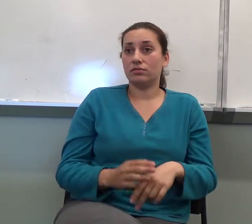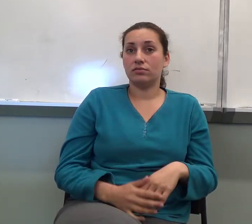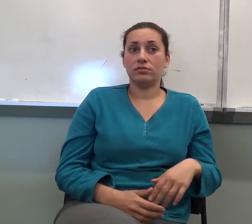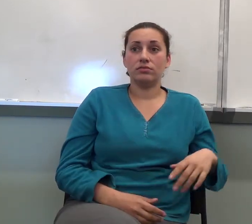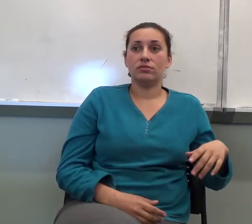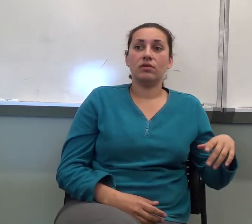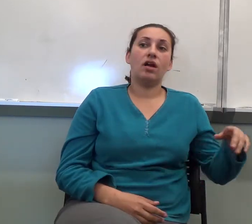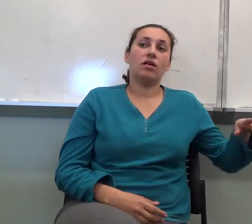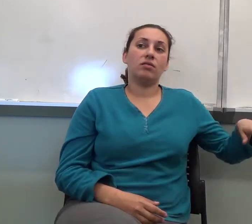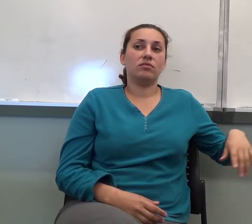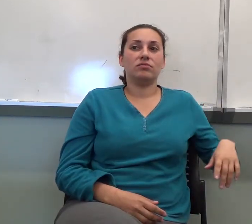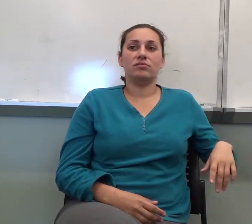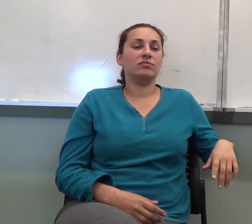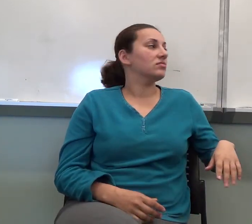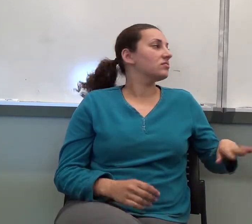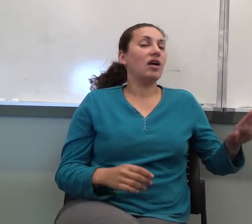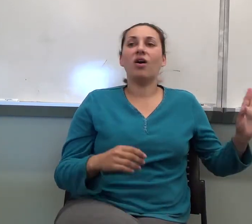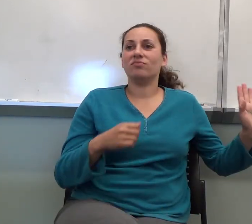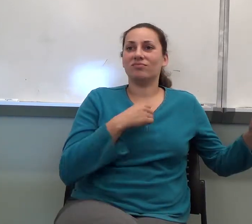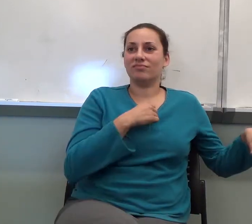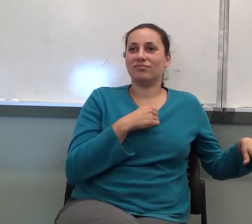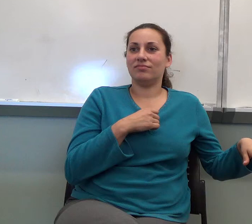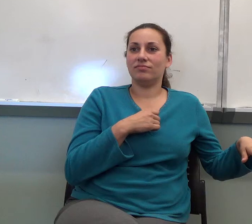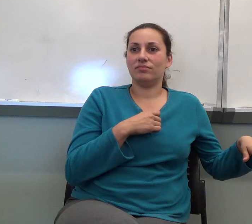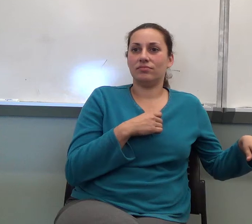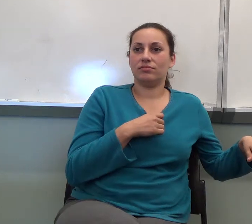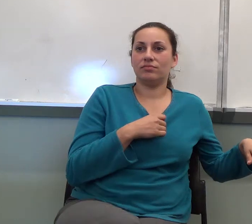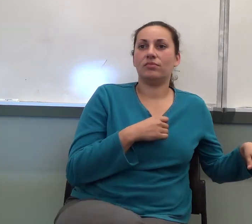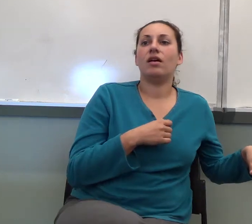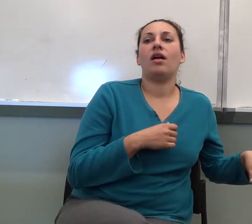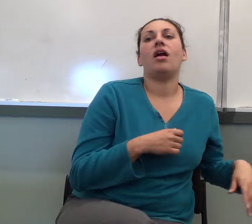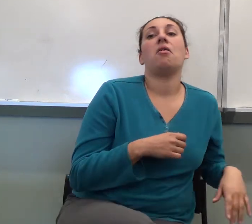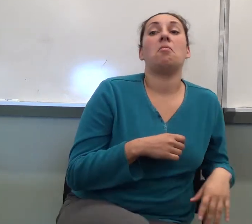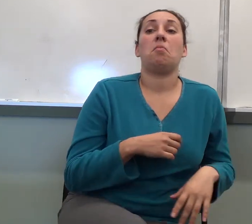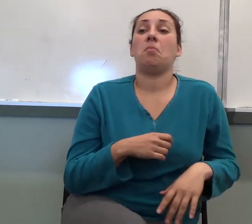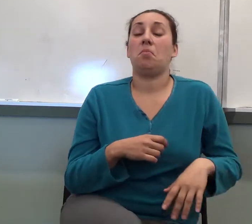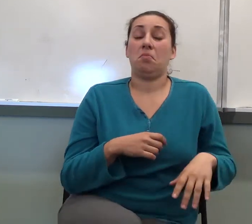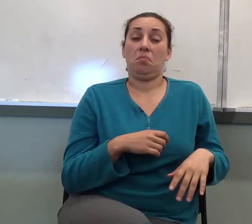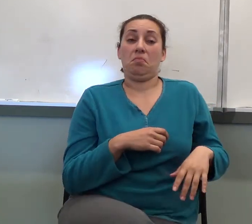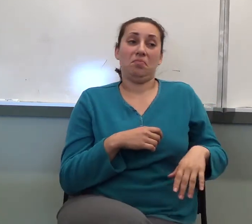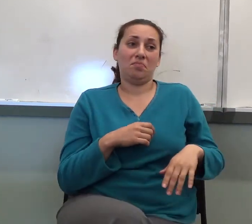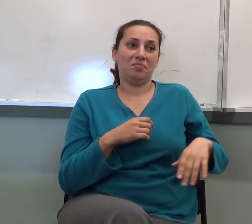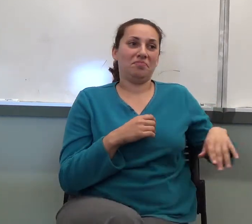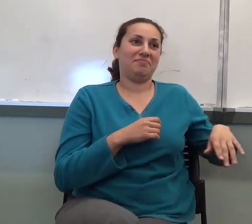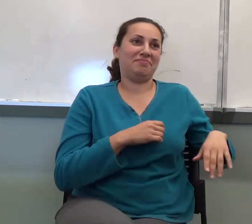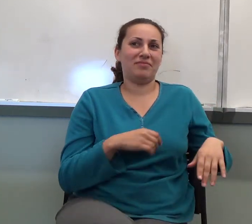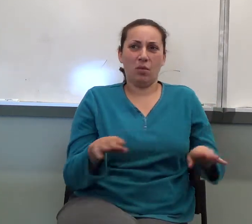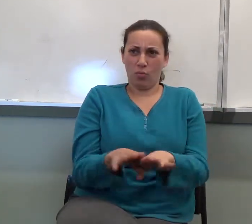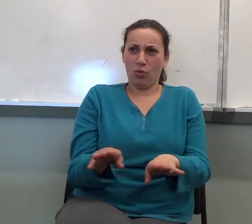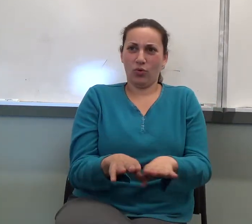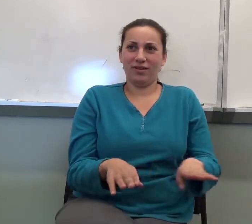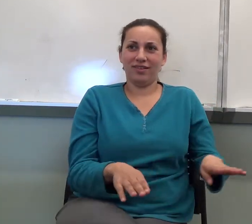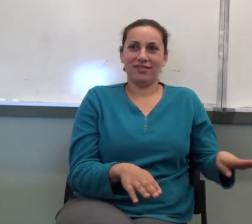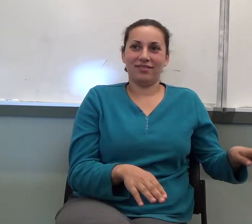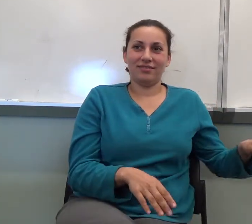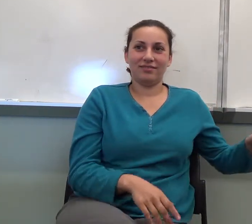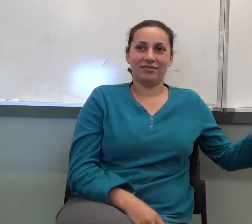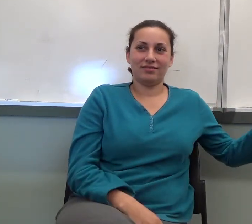Situation number 1 is 2 pounds, and that costs $3.19. And situation number 2 is